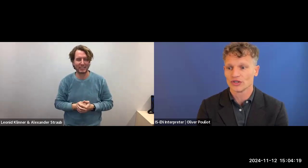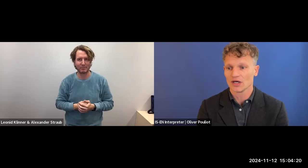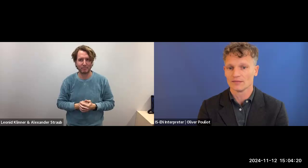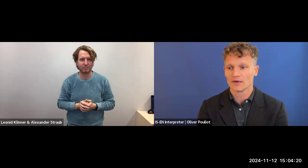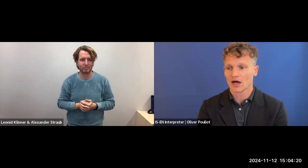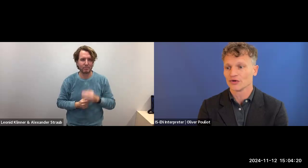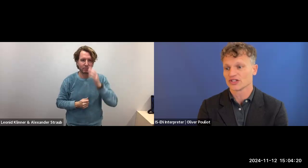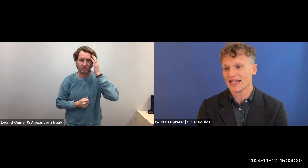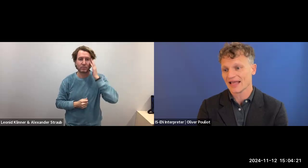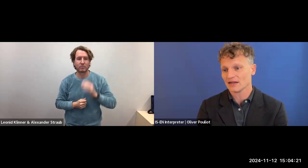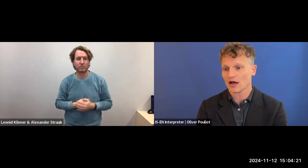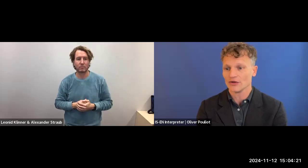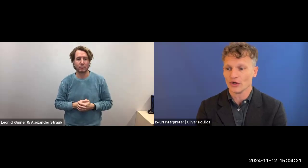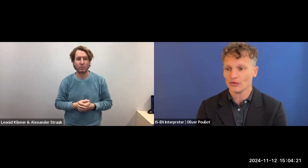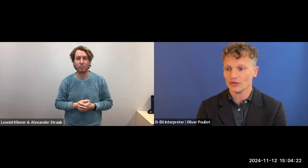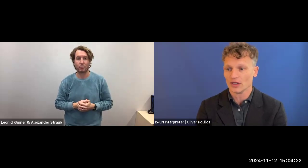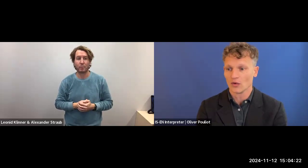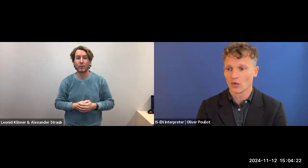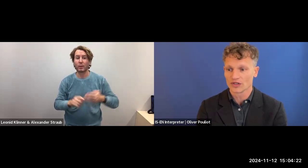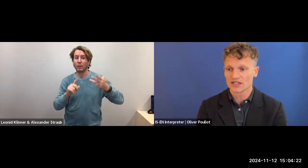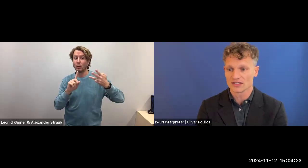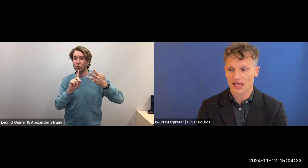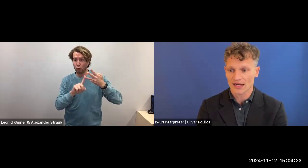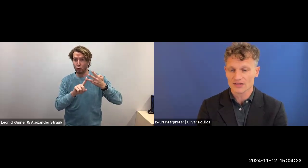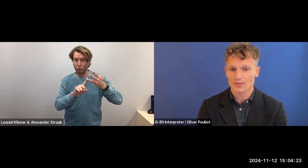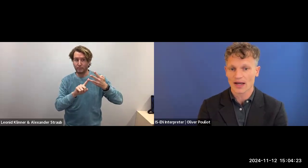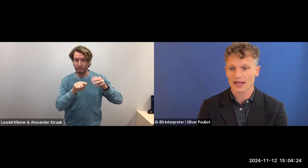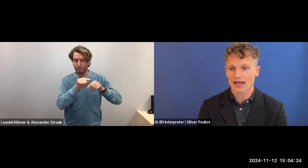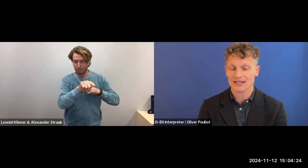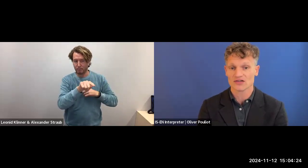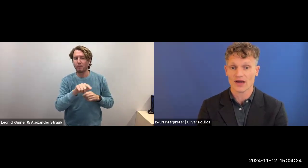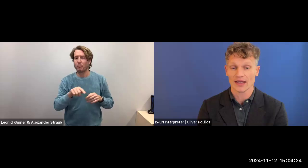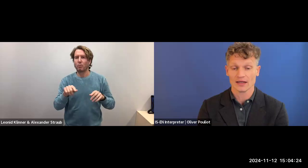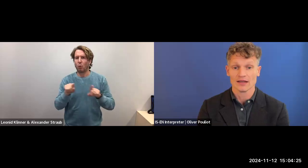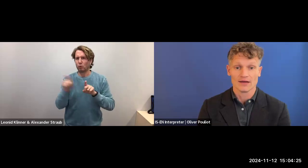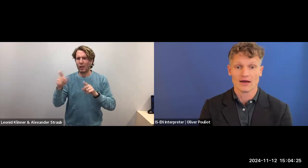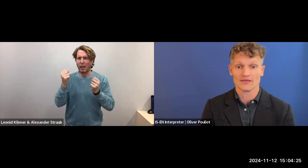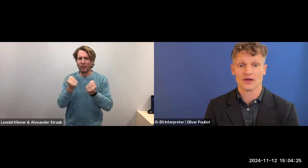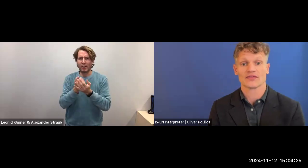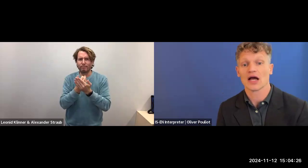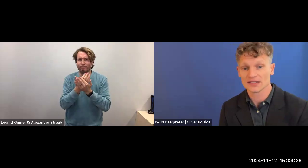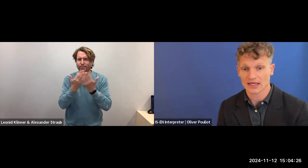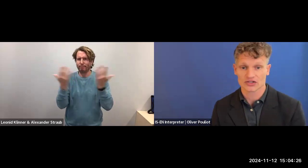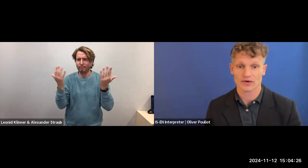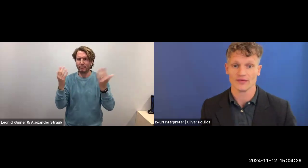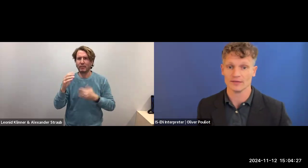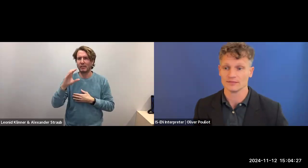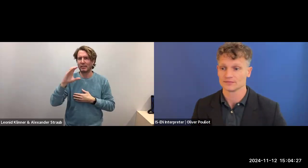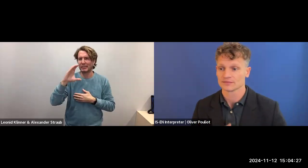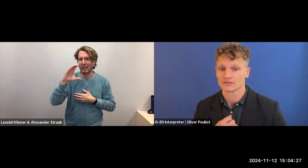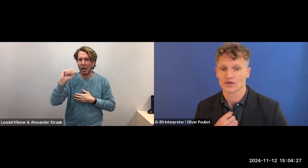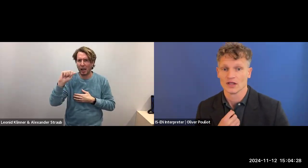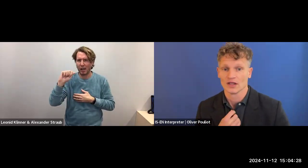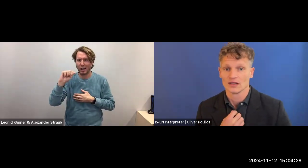Also could understand unknown words and signs by identifying the context around